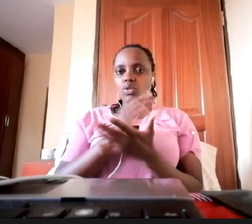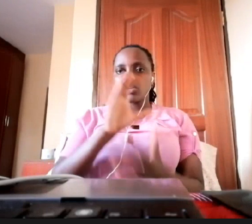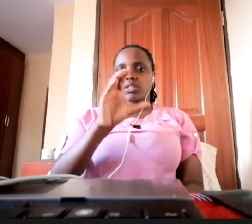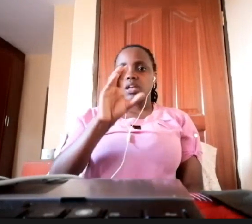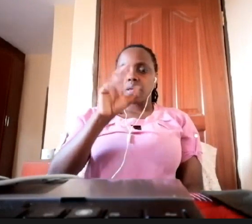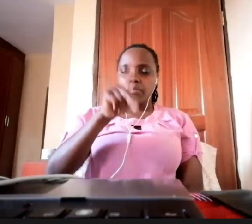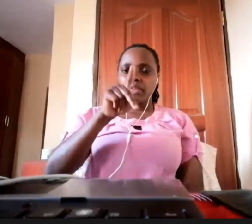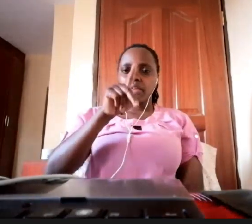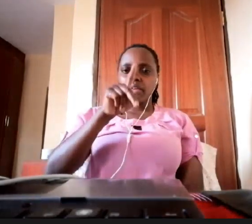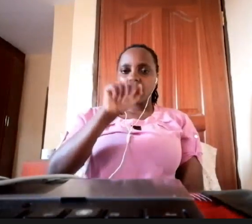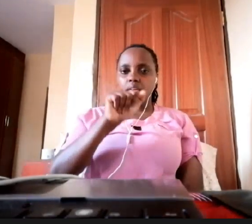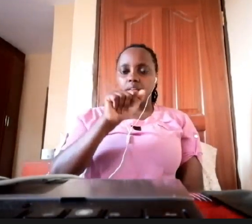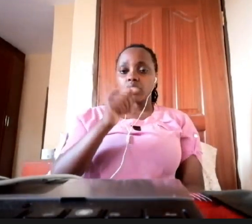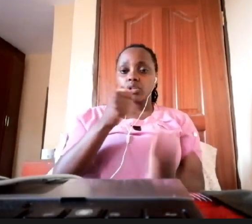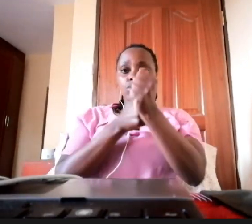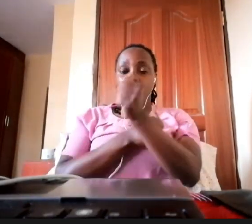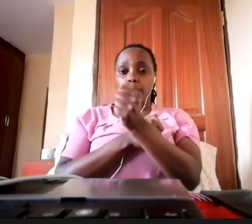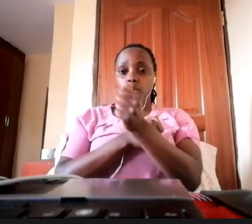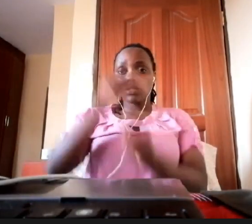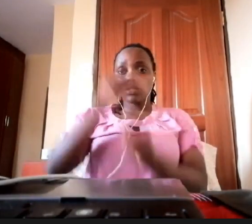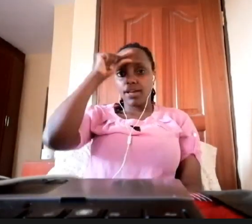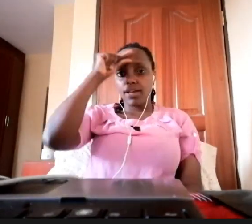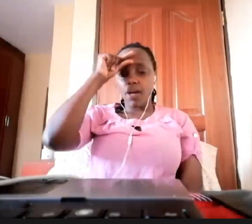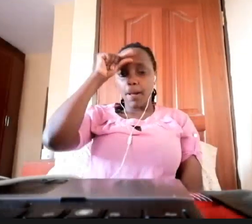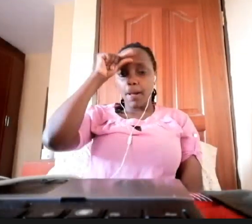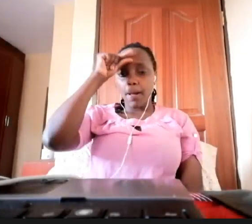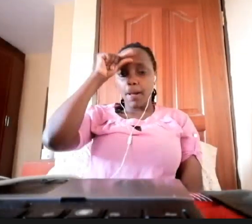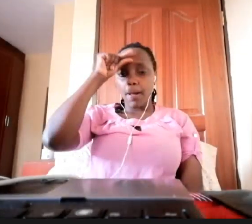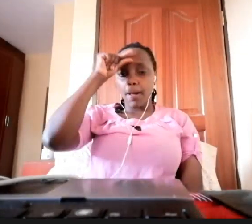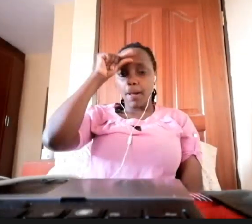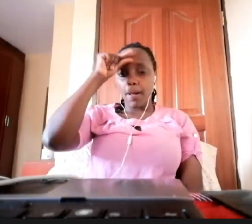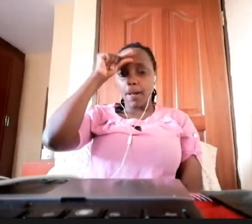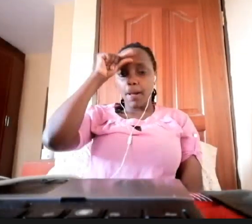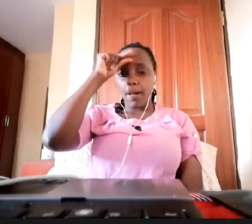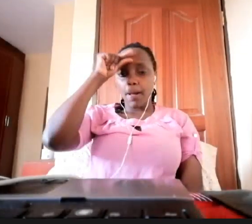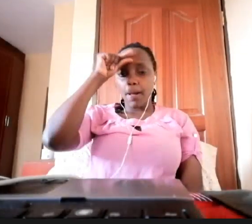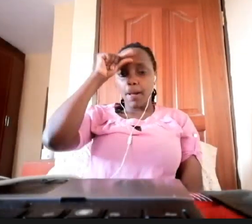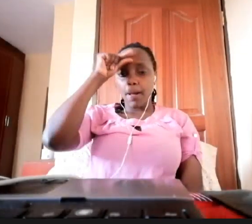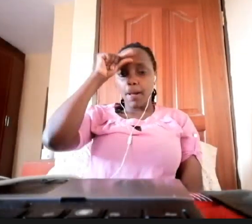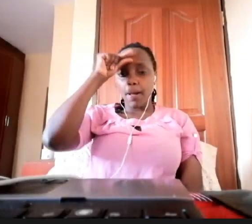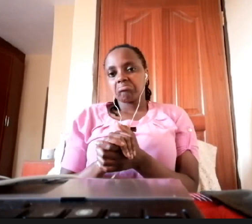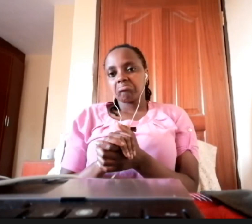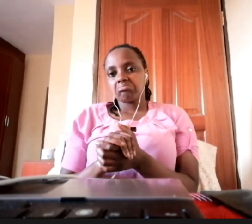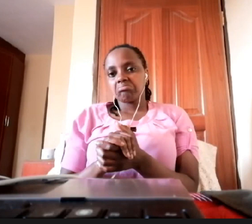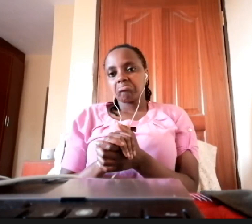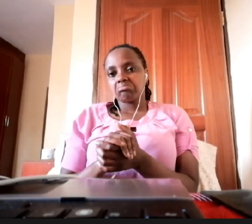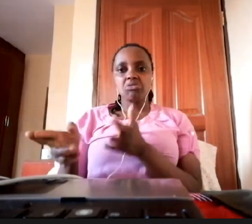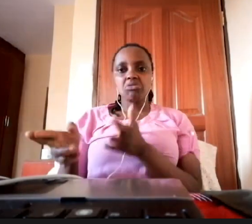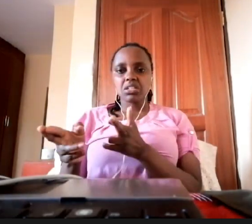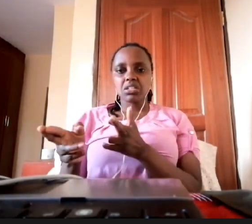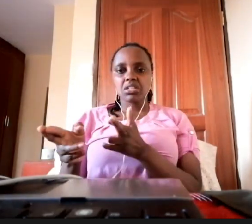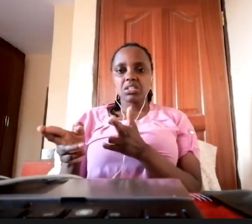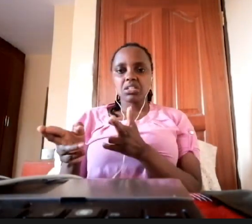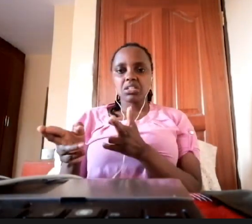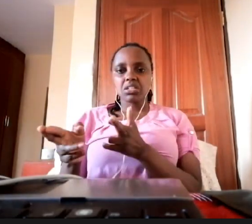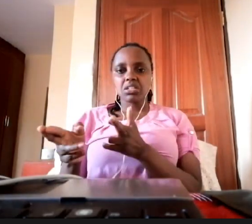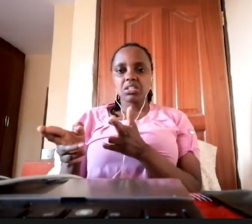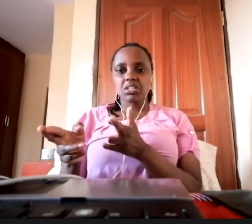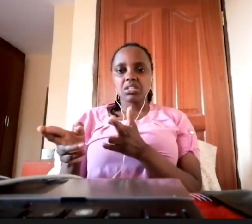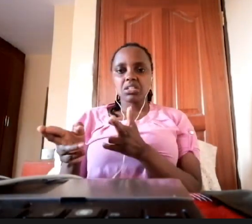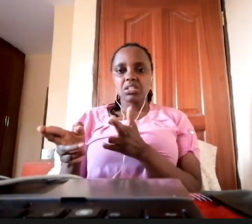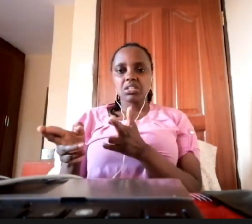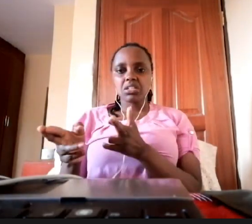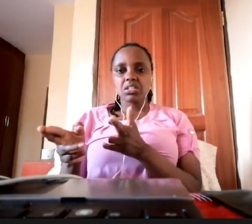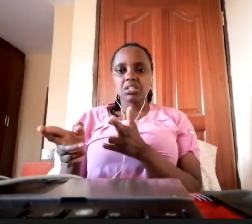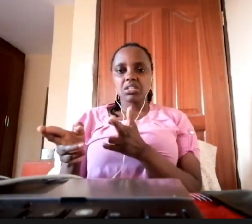to submit to support the state to prepare its its report. But we later